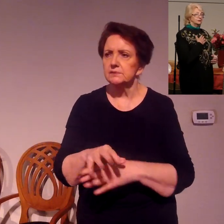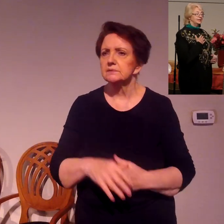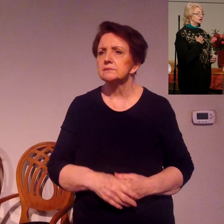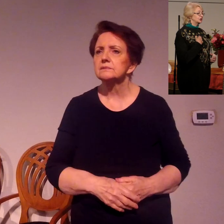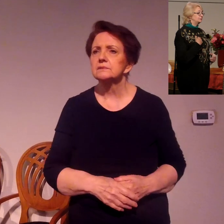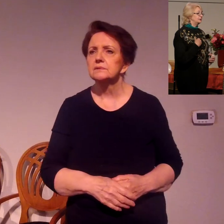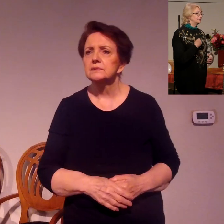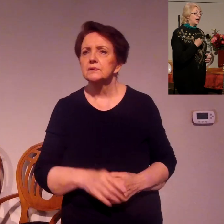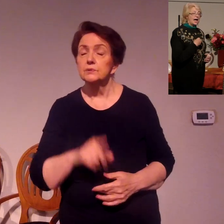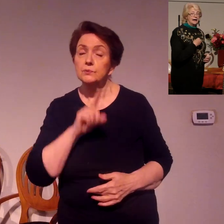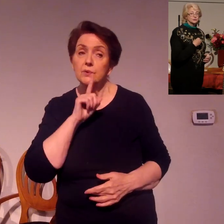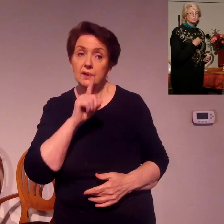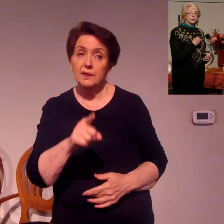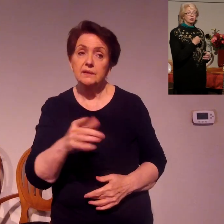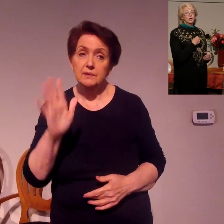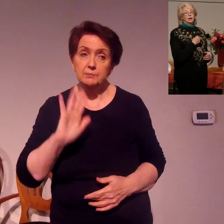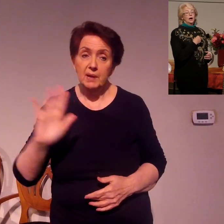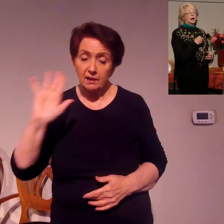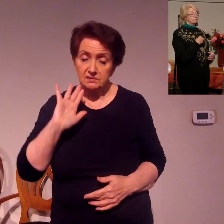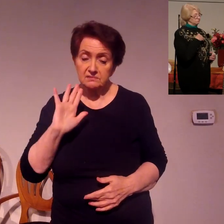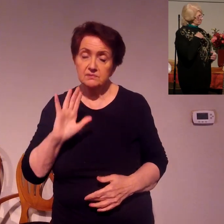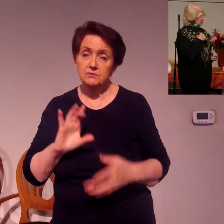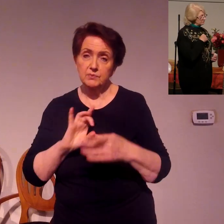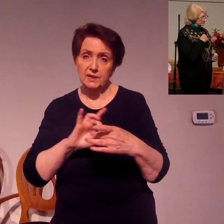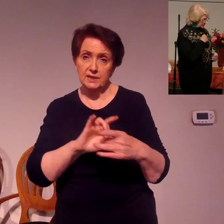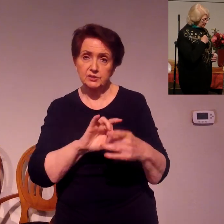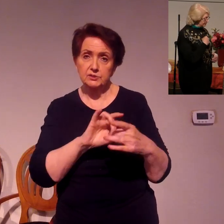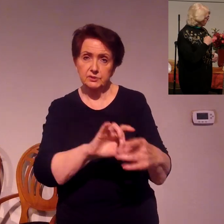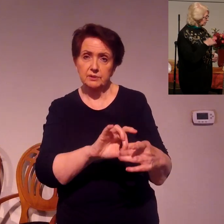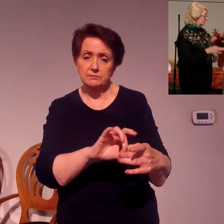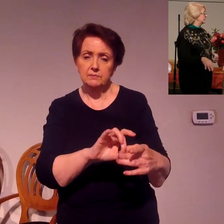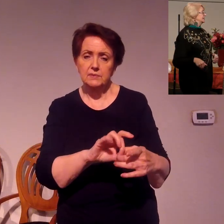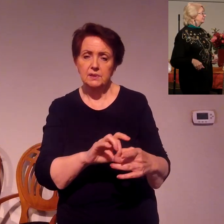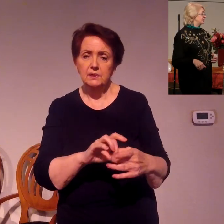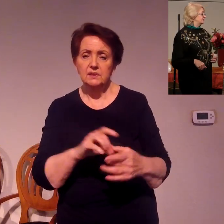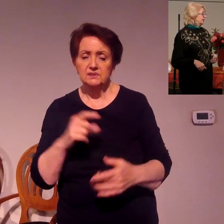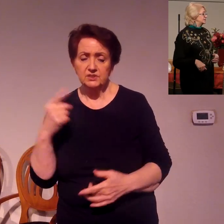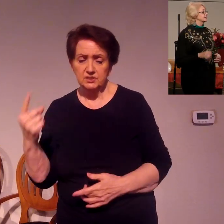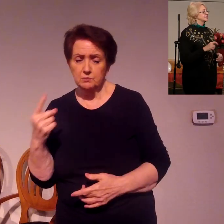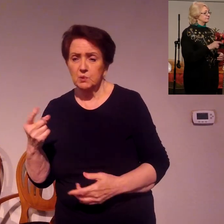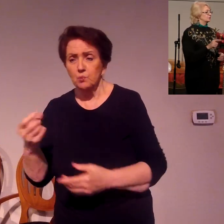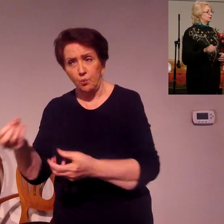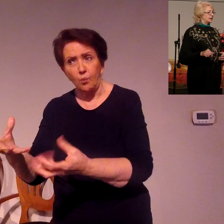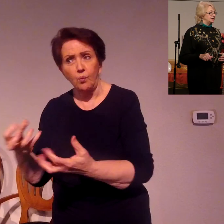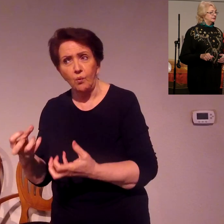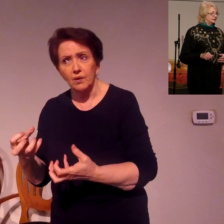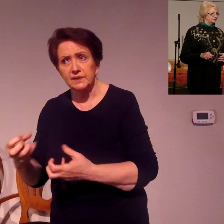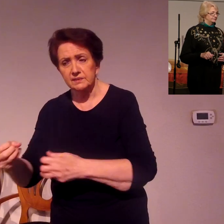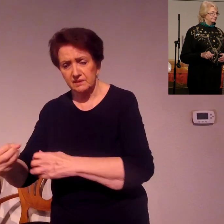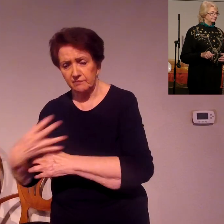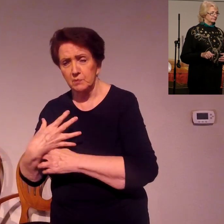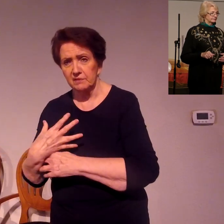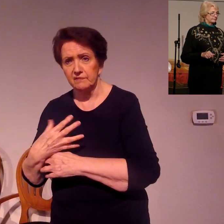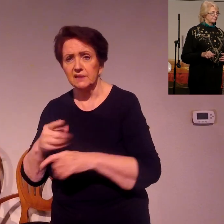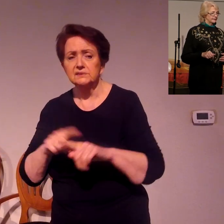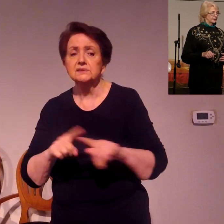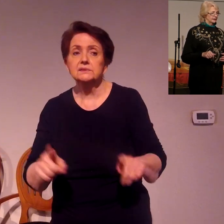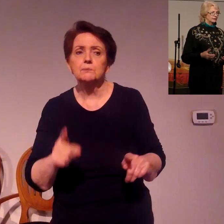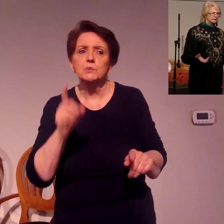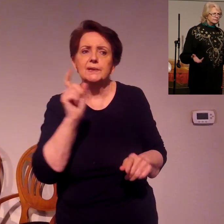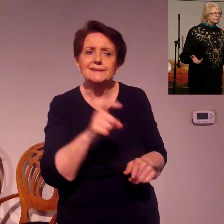been in a relationship in the past where somebody really wanted to give me advice except for when I needed it.